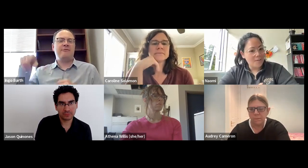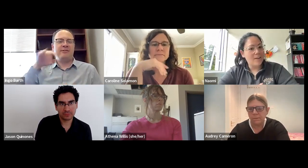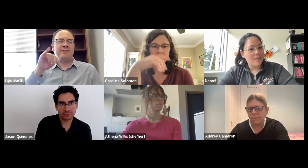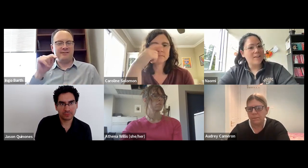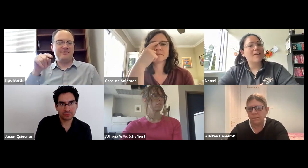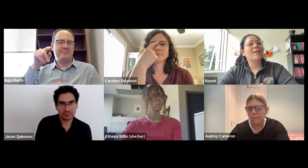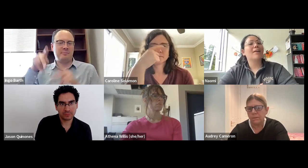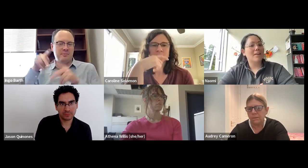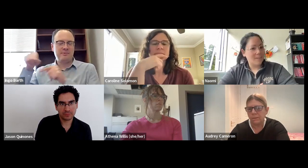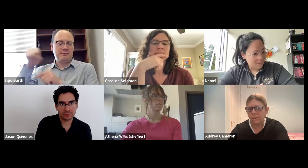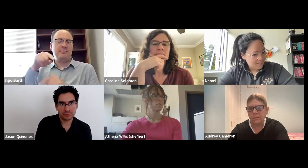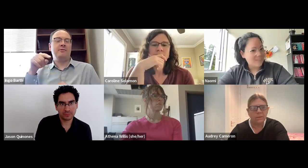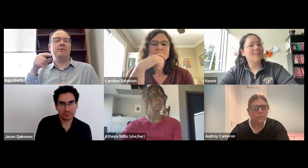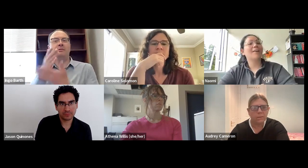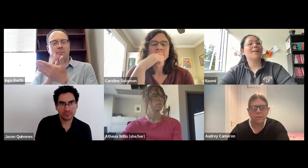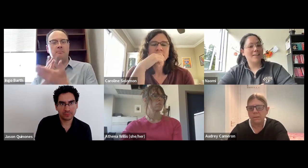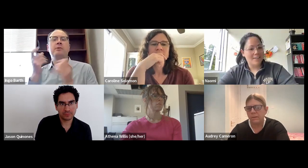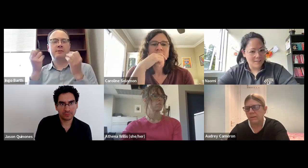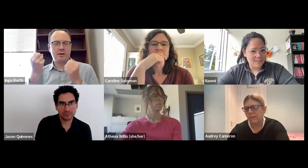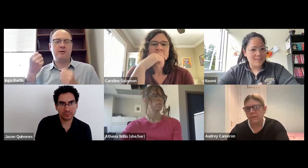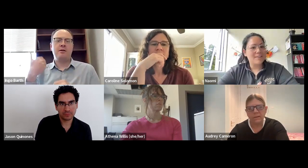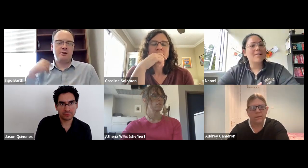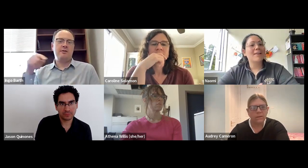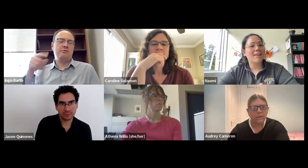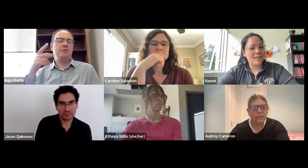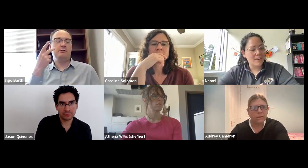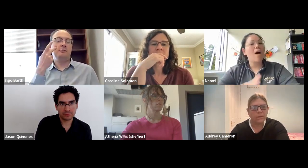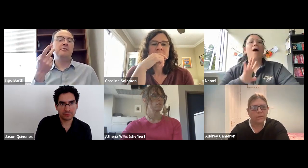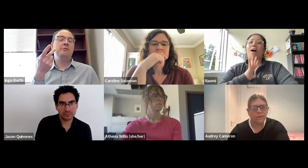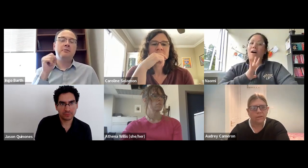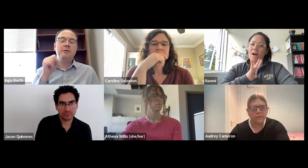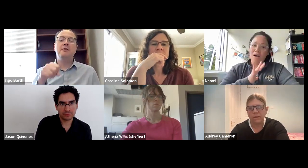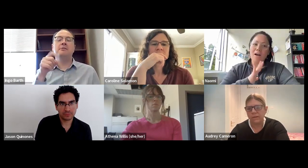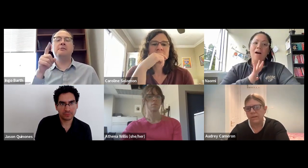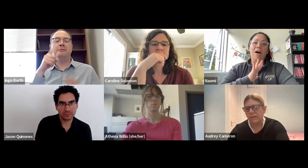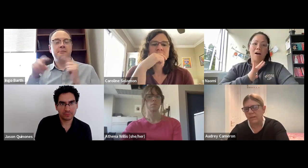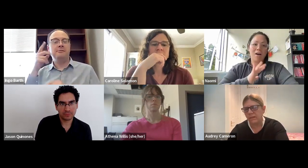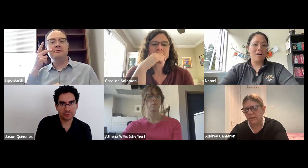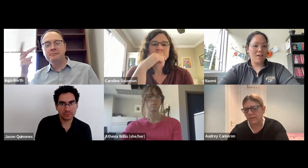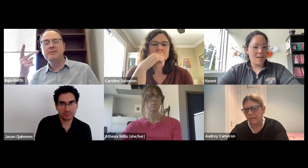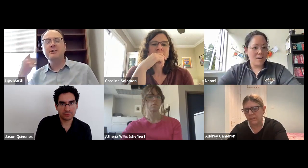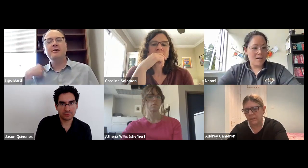Like there are periodically deaf IT conferences where deaf IP people will get together and then they can see